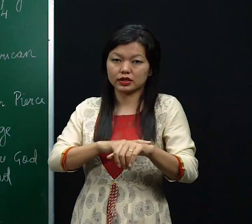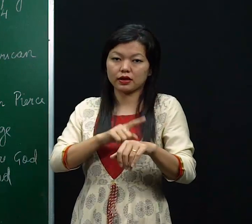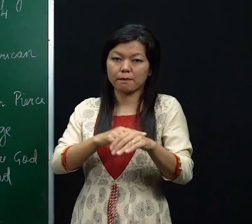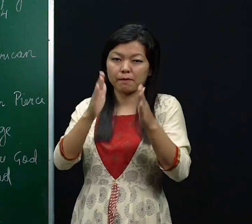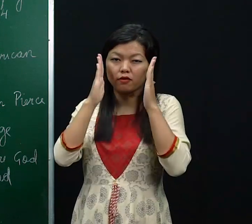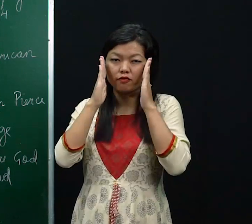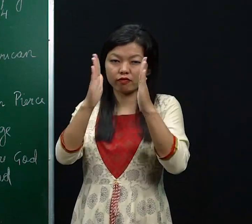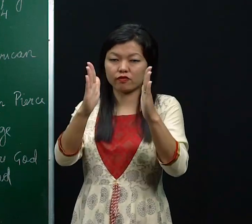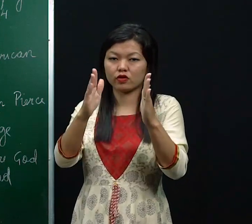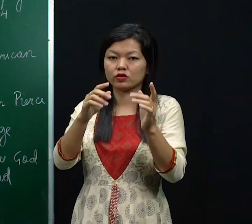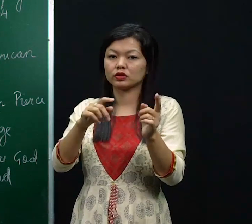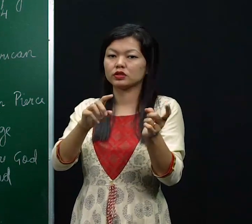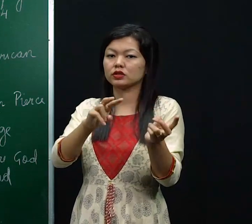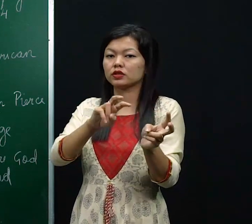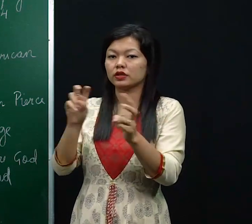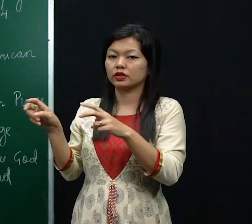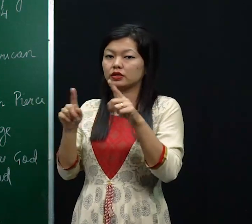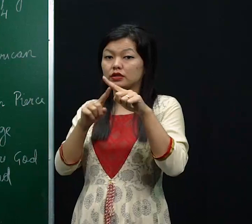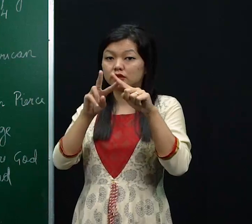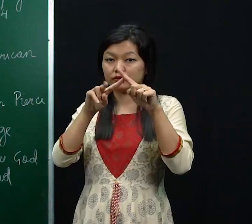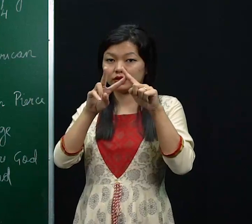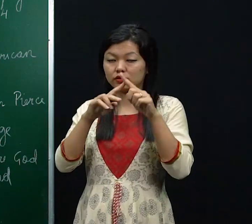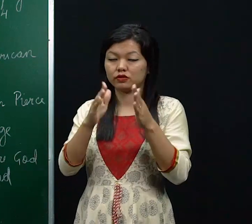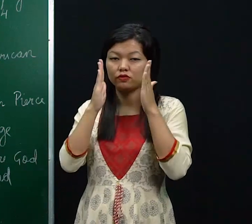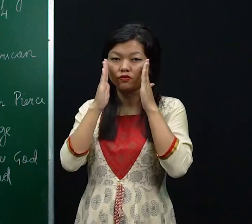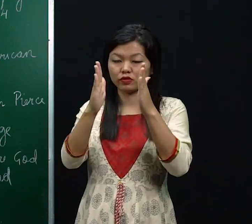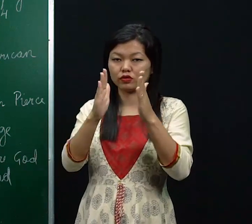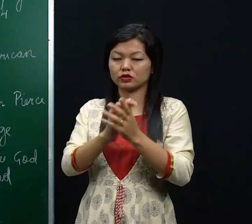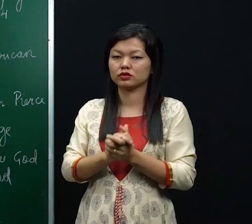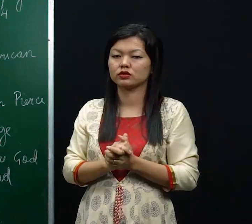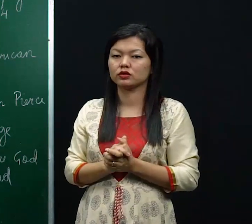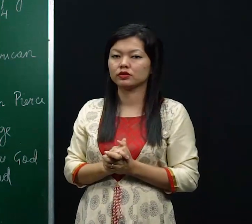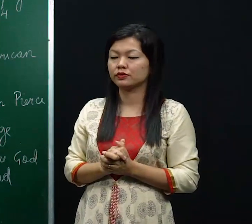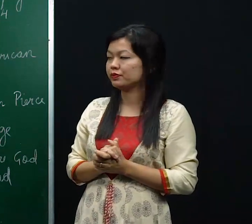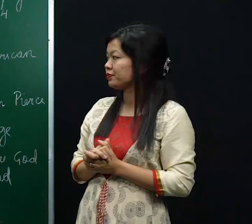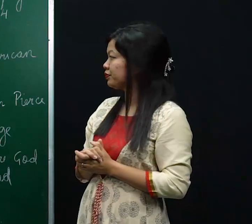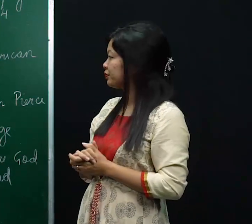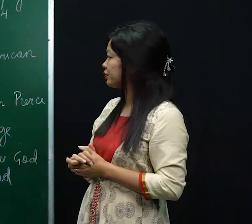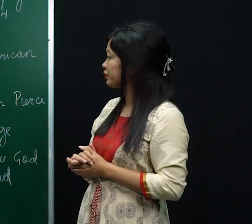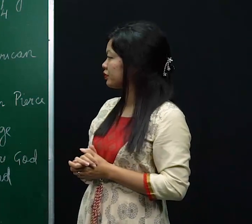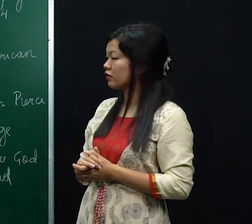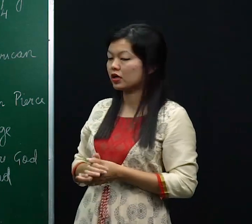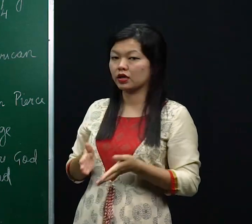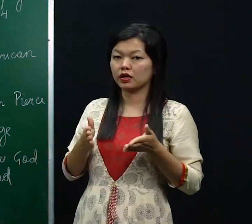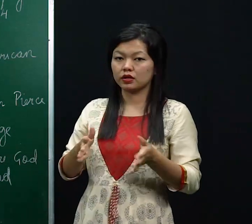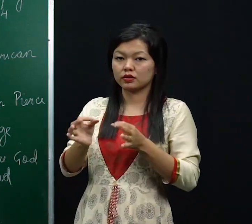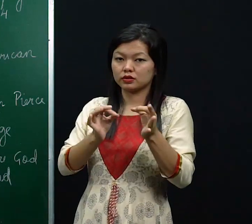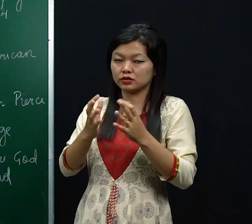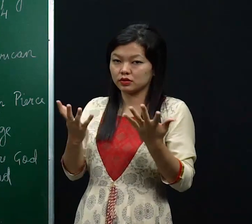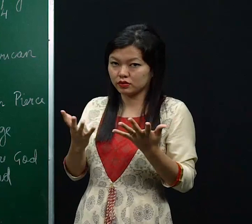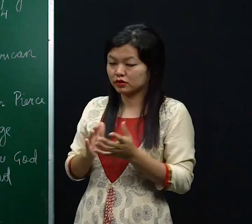attentions will not be divided. And here, we are going to be discussing about an Indian American